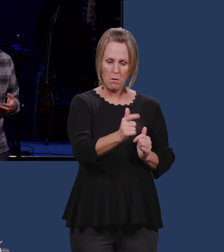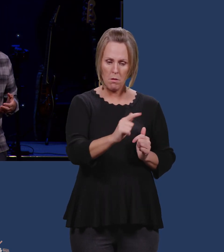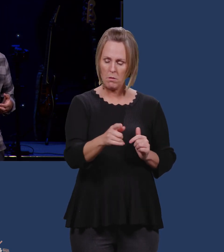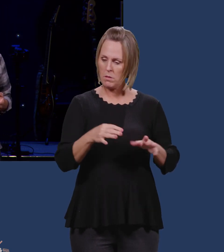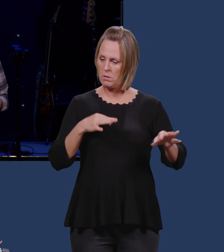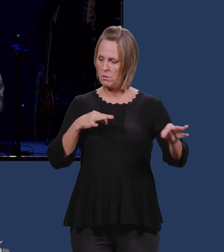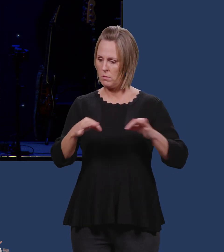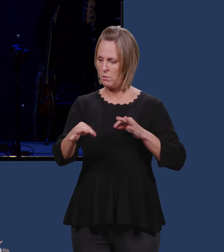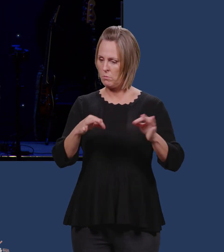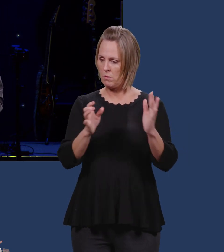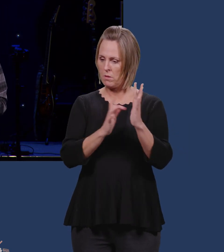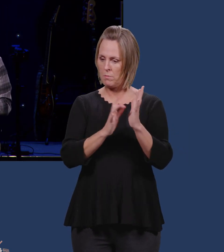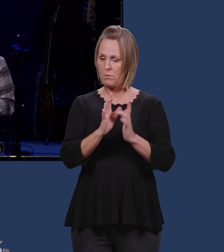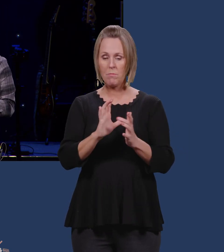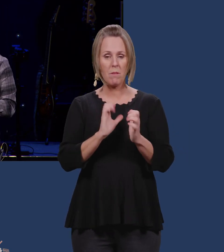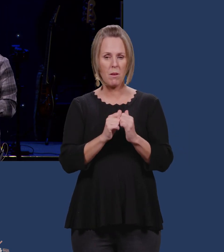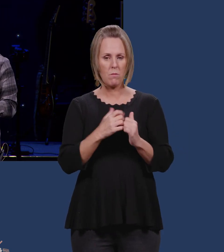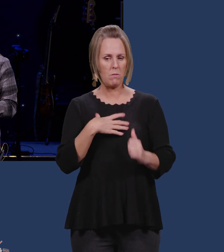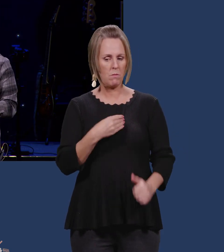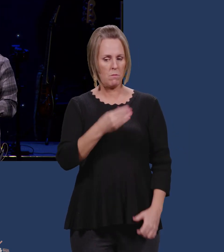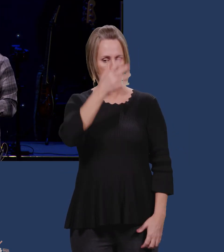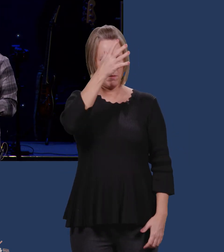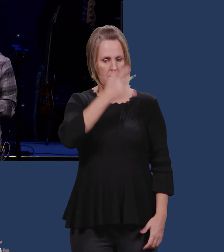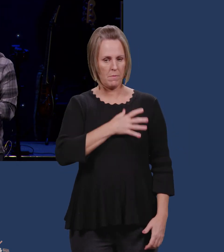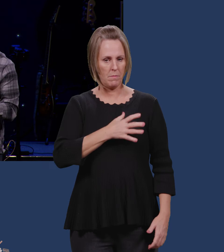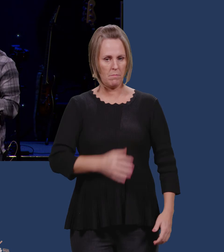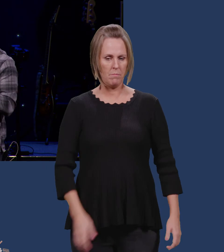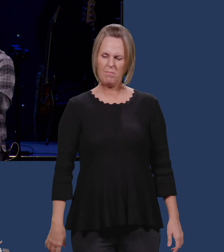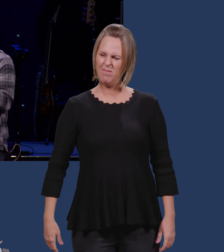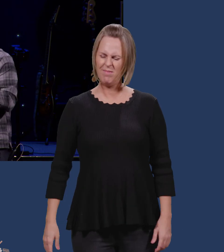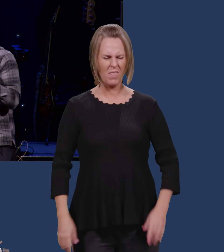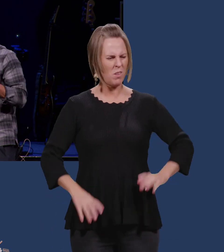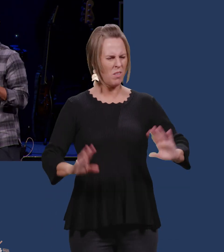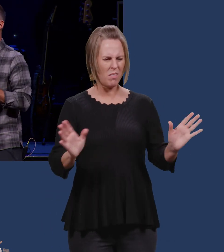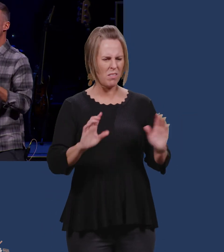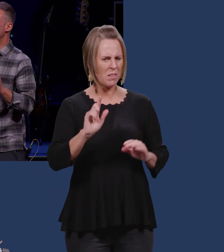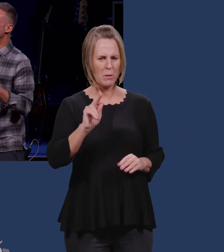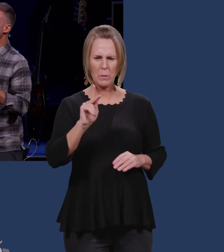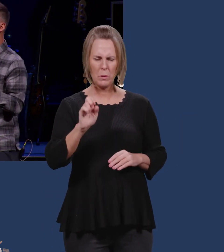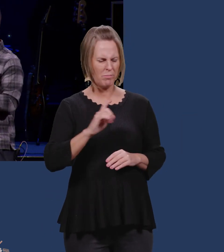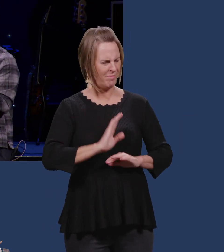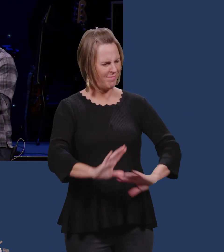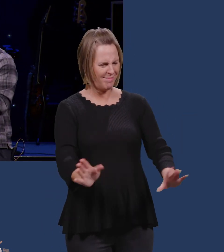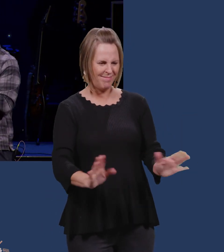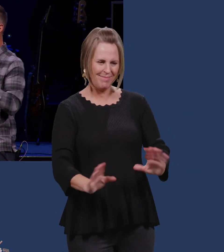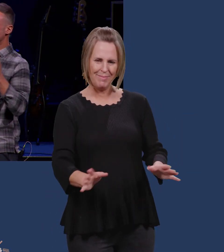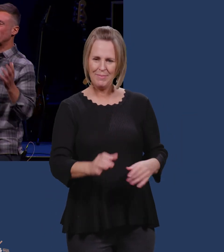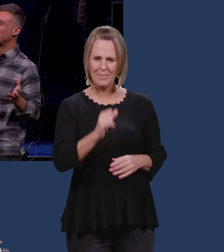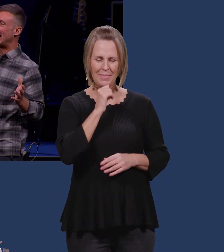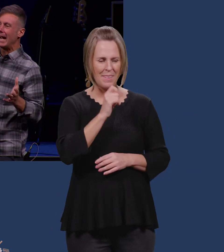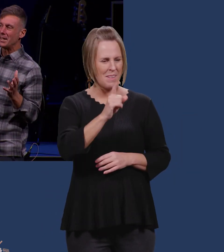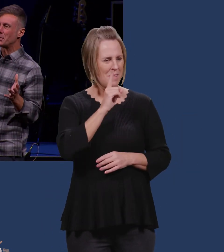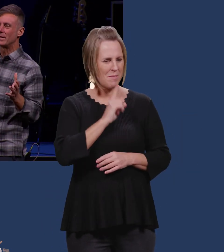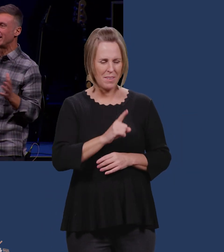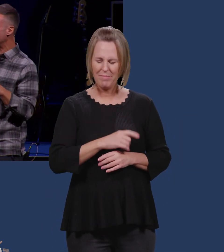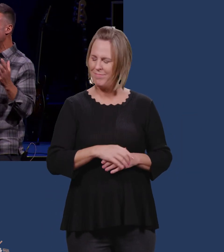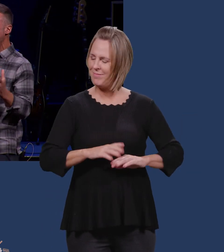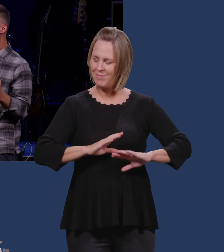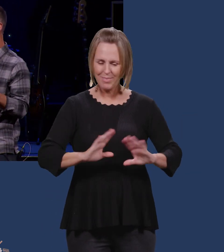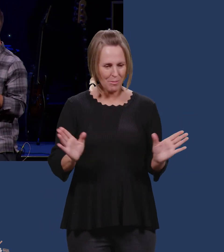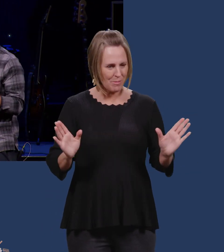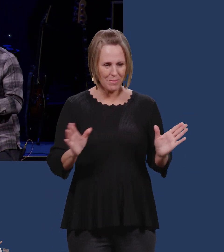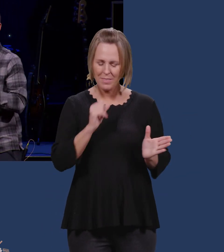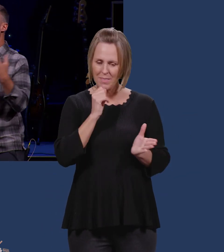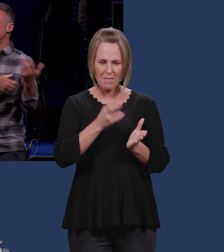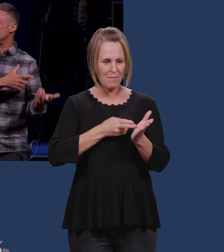Jesus as a white man. And Luke said, no, that's not even historically accurate, not at